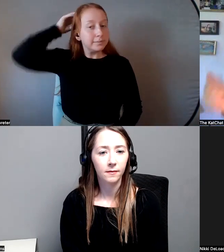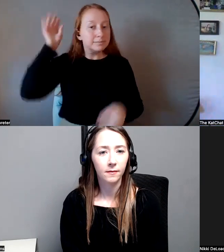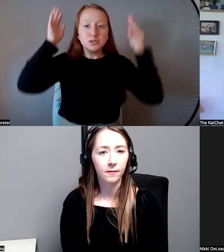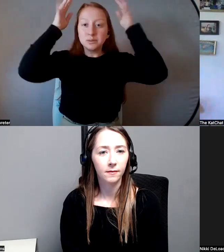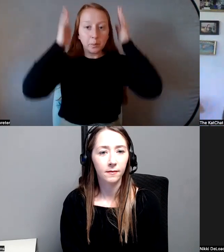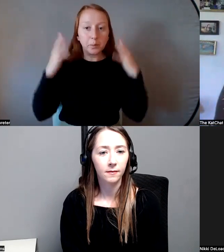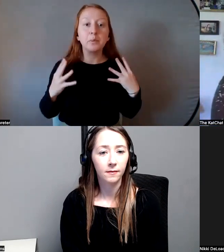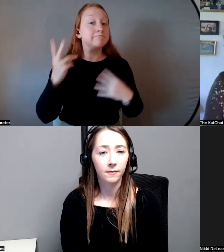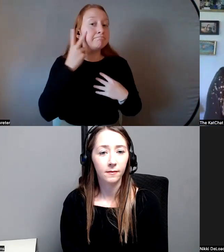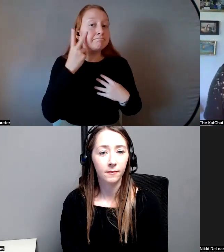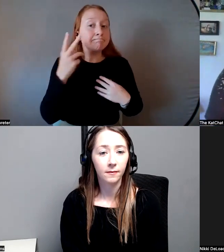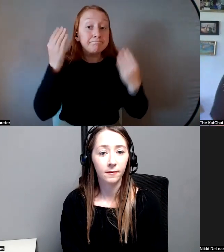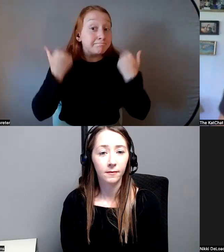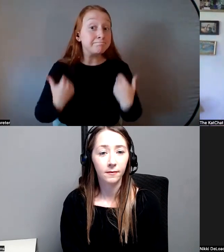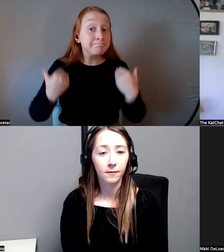what happens.